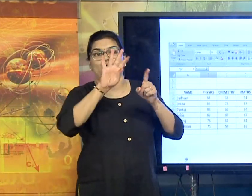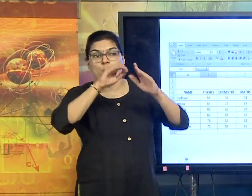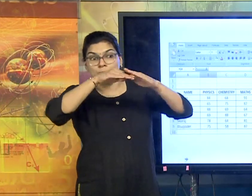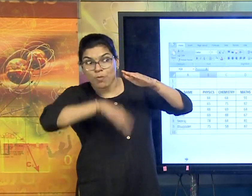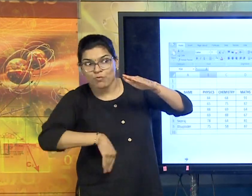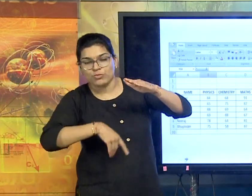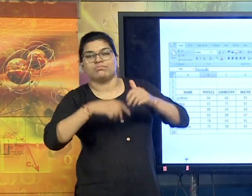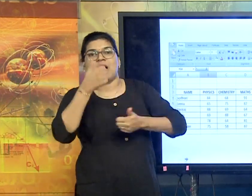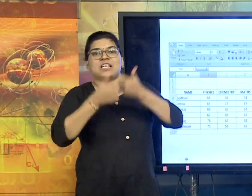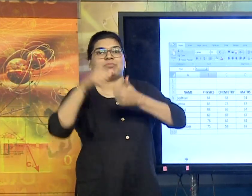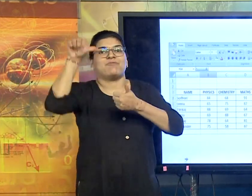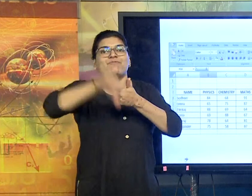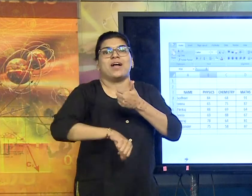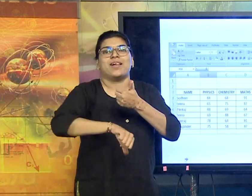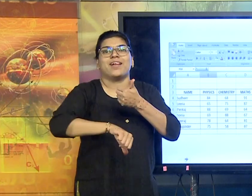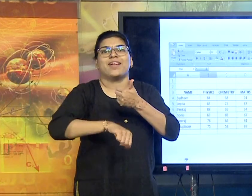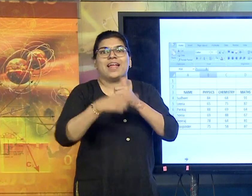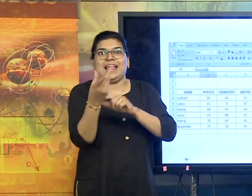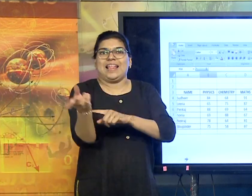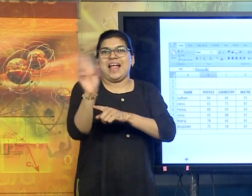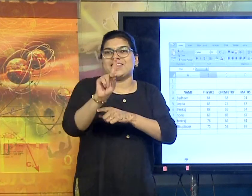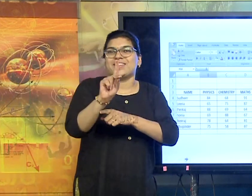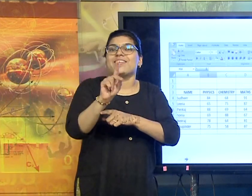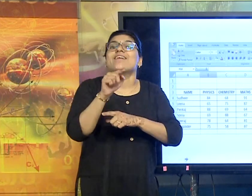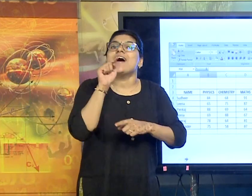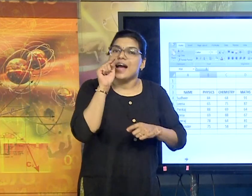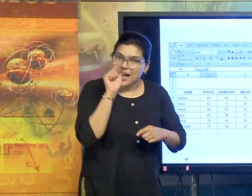60. So similar formula can be used.